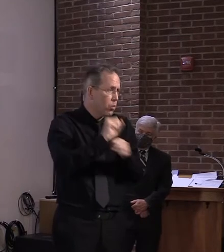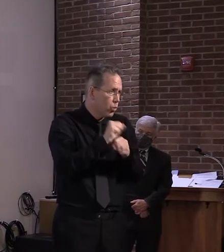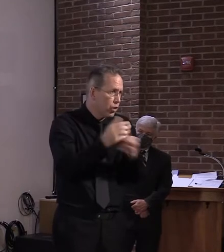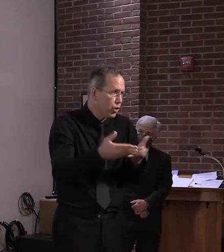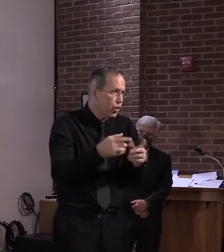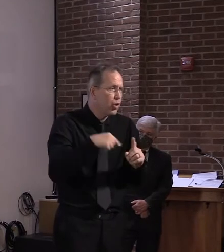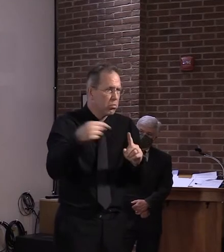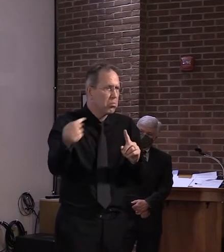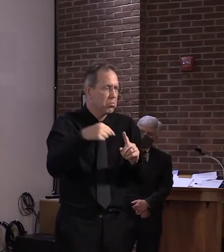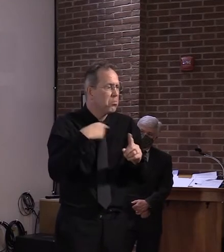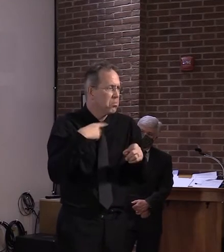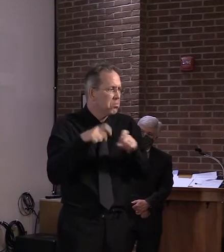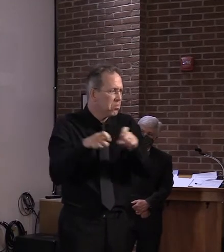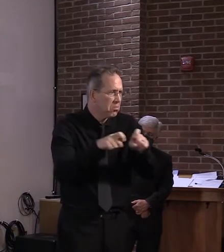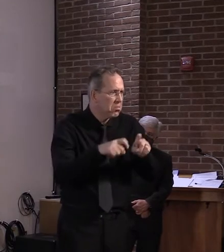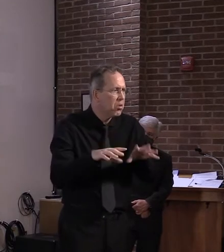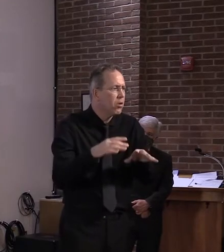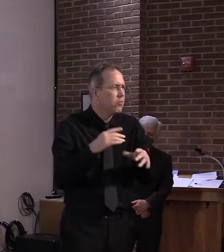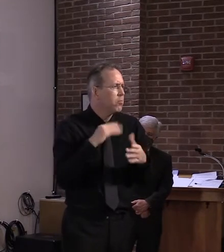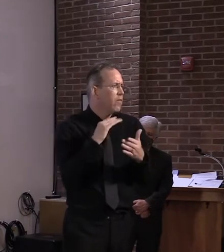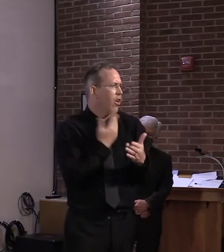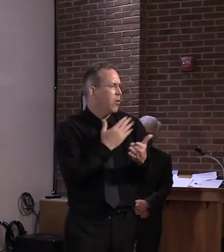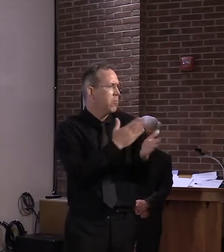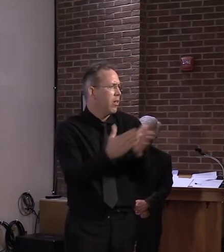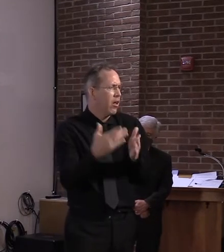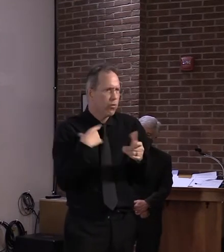testing that we were doing in Vermont.